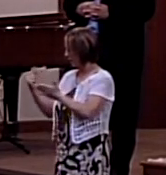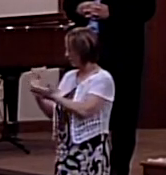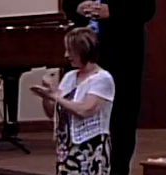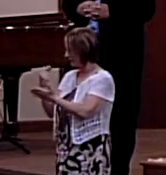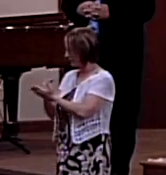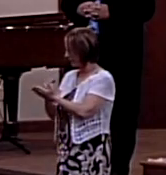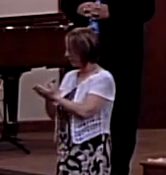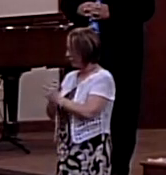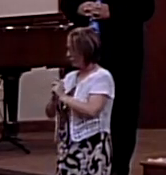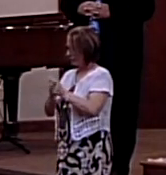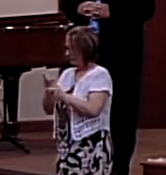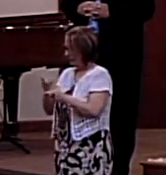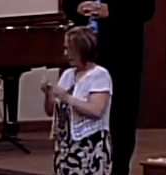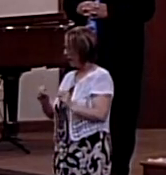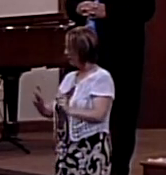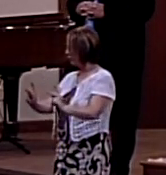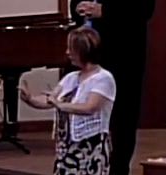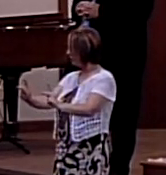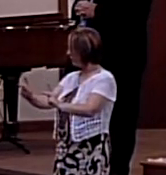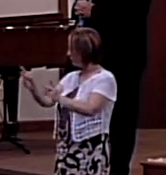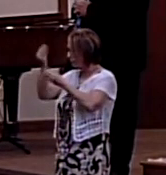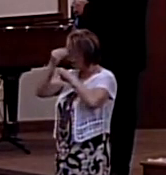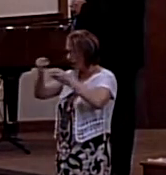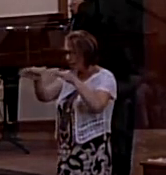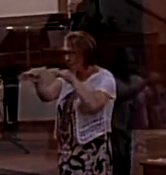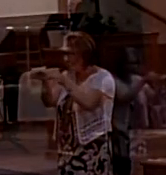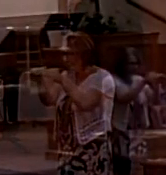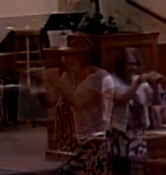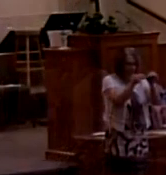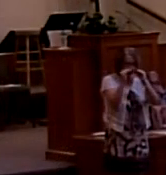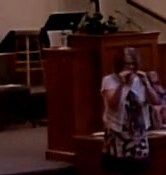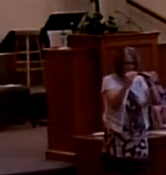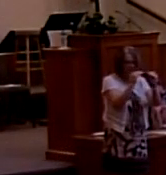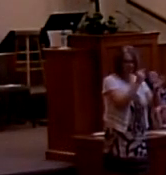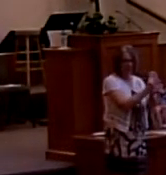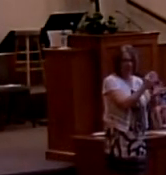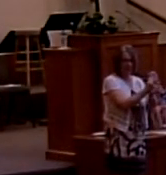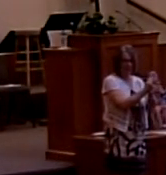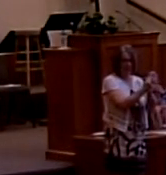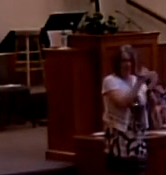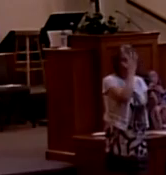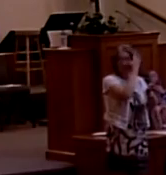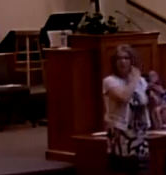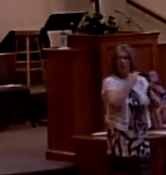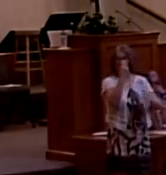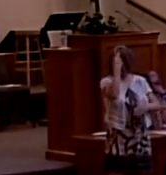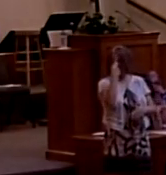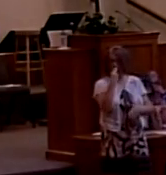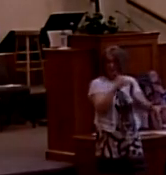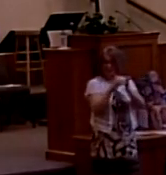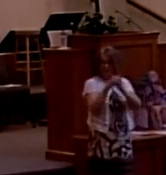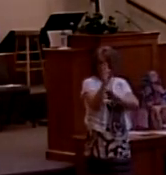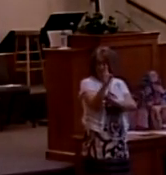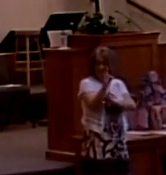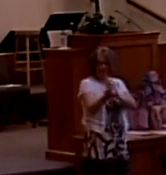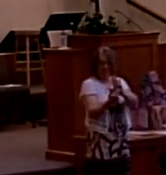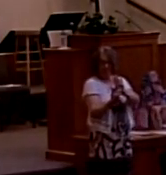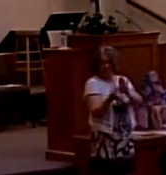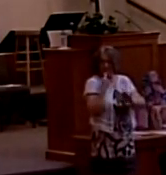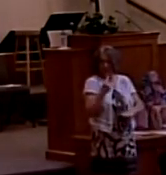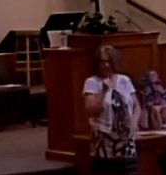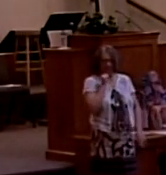him opportunity for the gospel to be shared. If you look in the book of Romans, when Paul spoke in Romans chapter 7, he said, it's